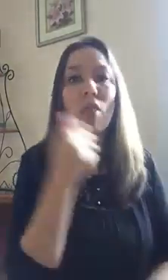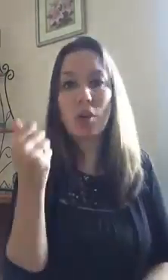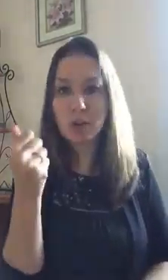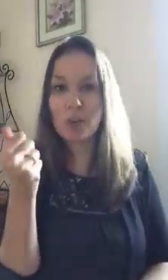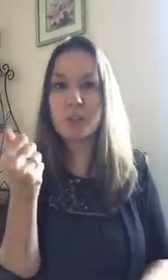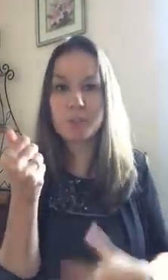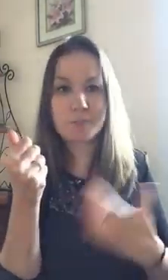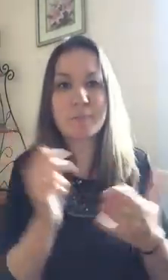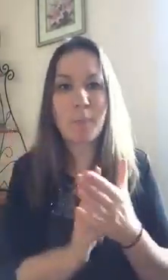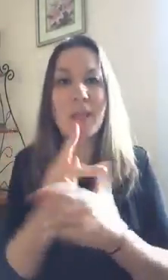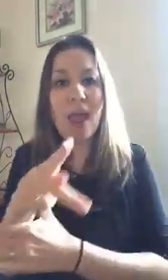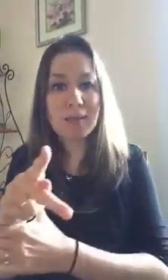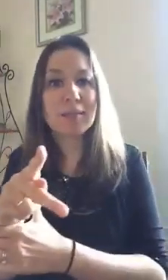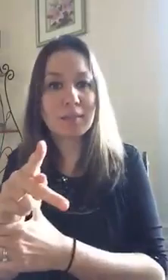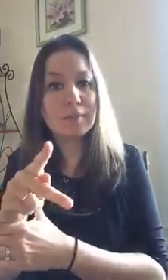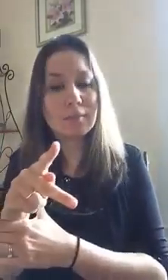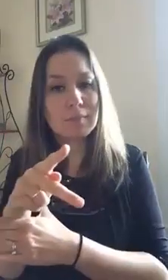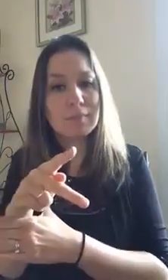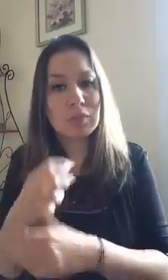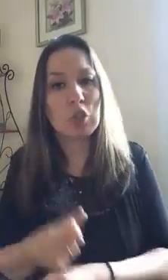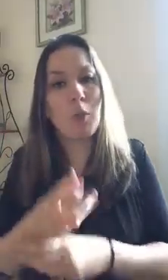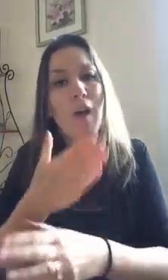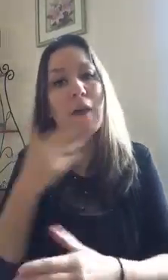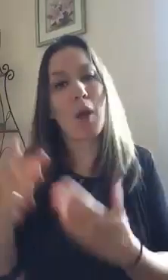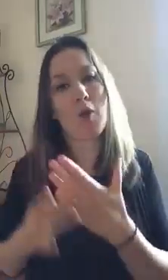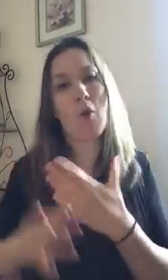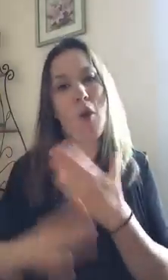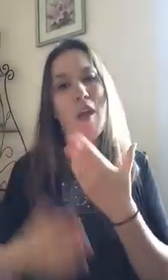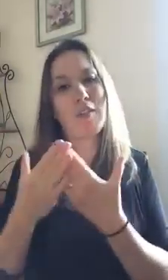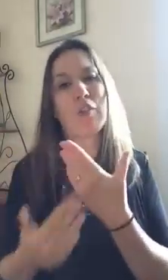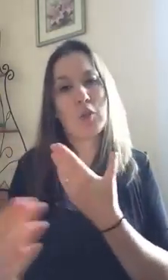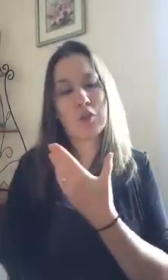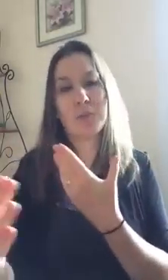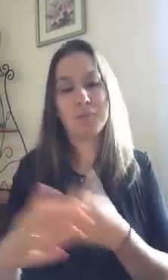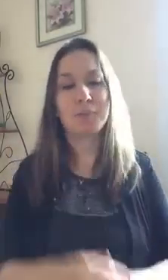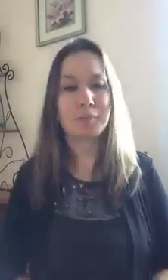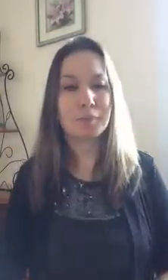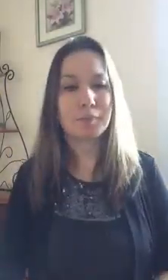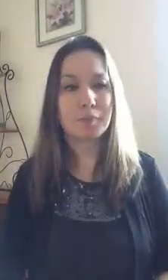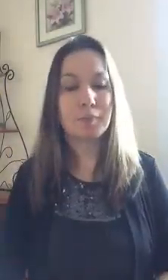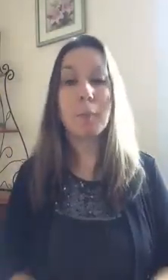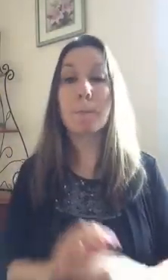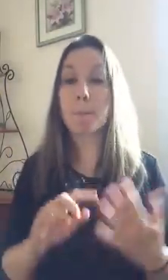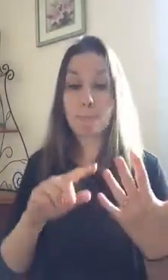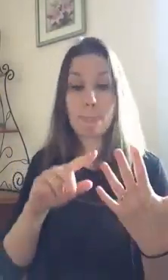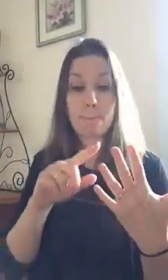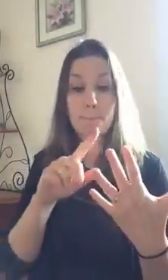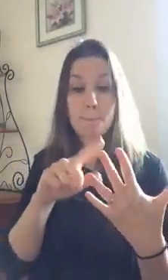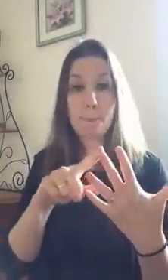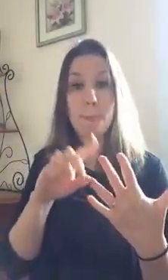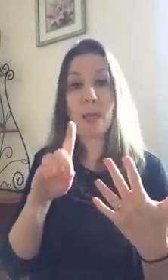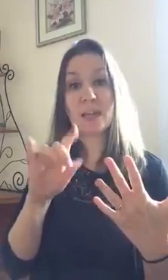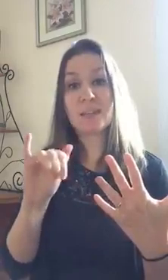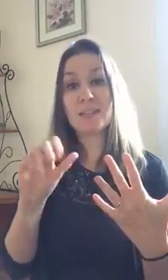other plants that will then give you the oil that you're looking for. They then have the distillation process, and with that they